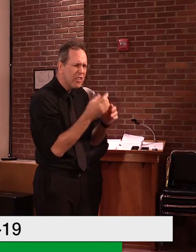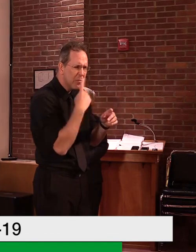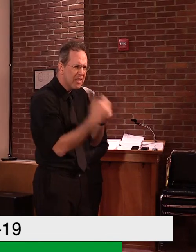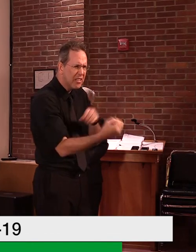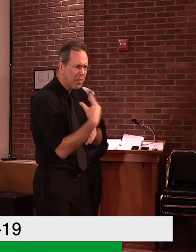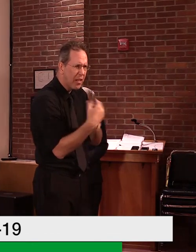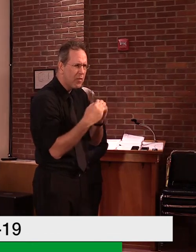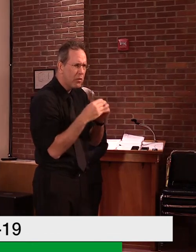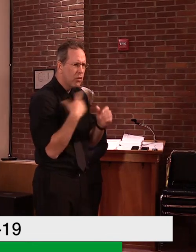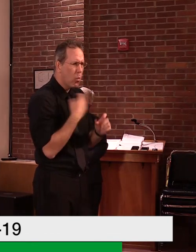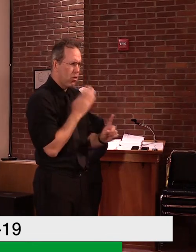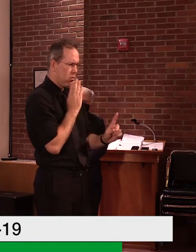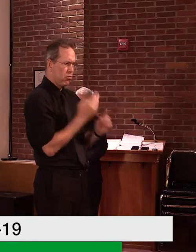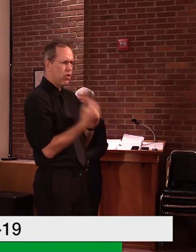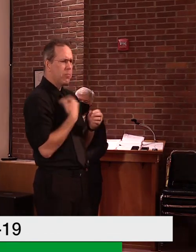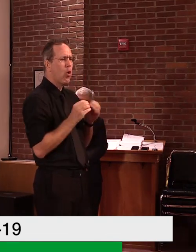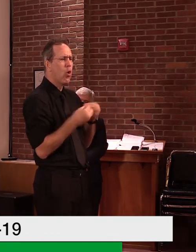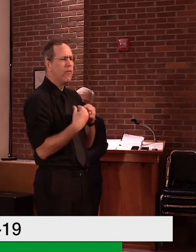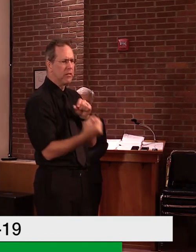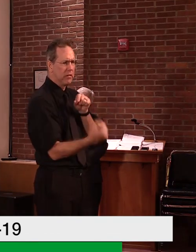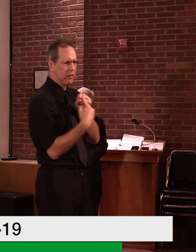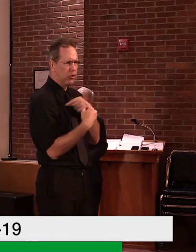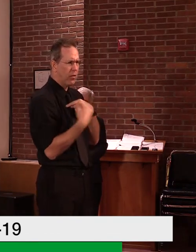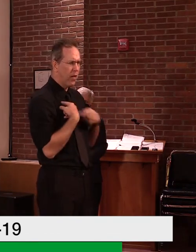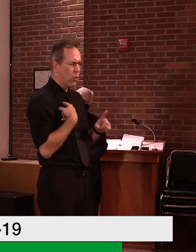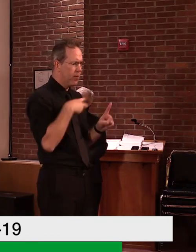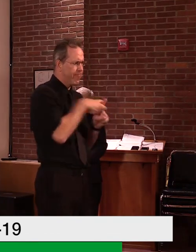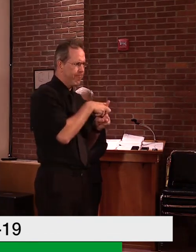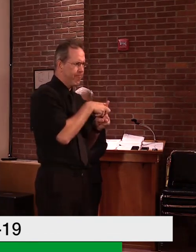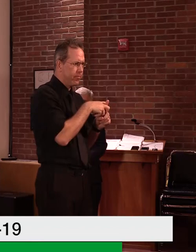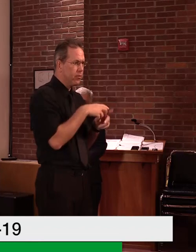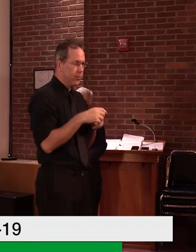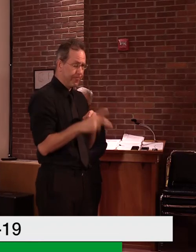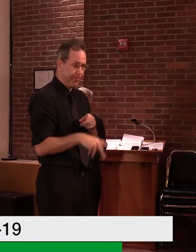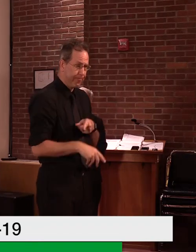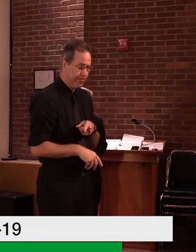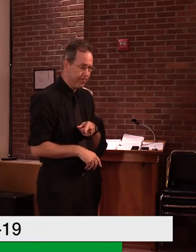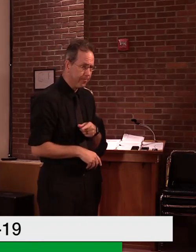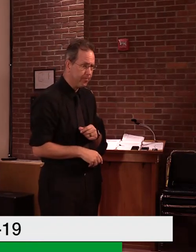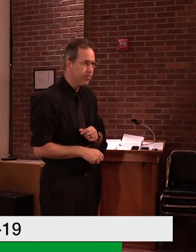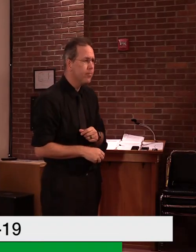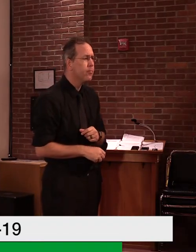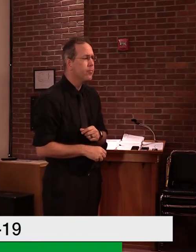so we can look at that specific instance. But as you know, when there's